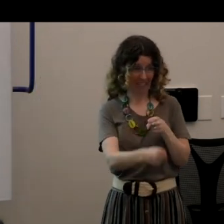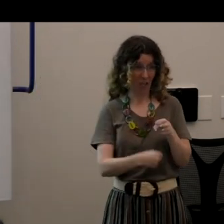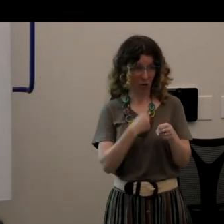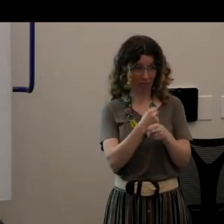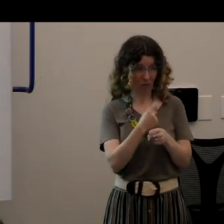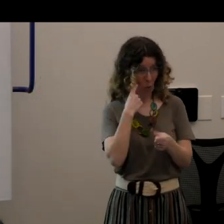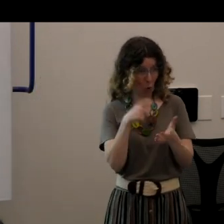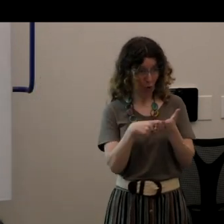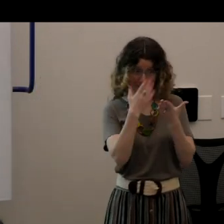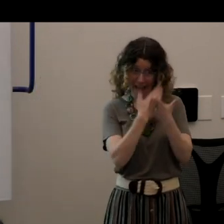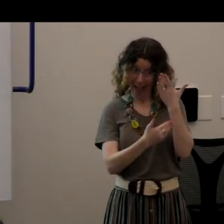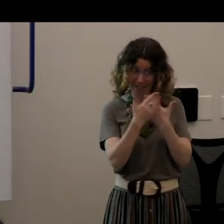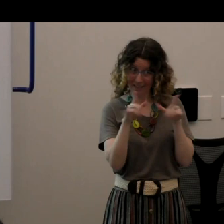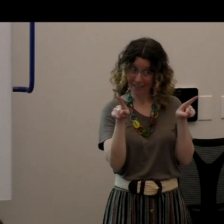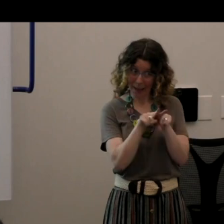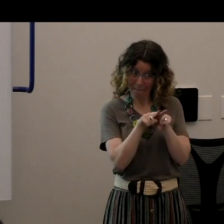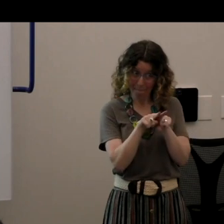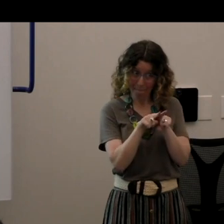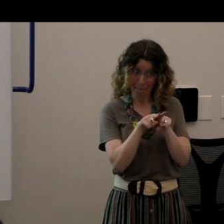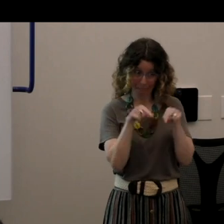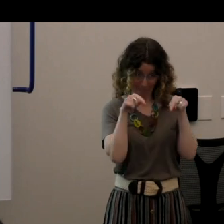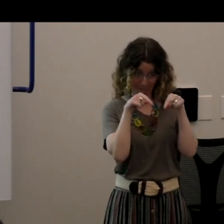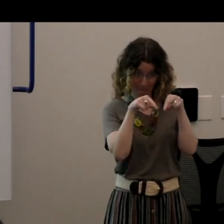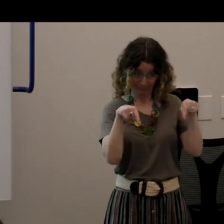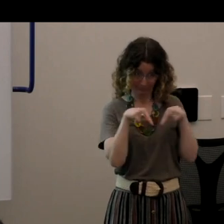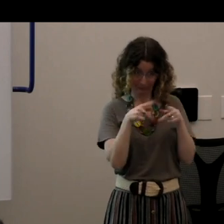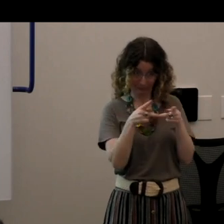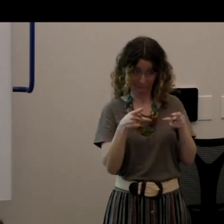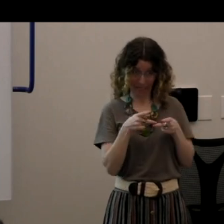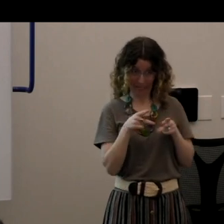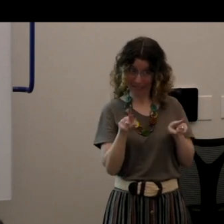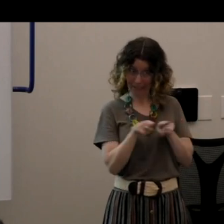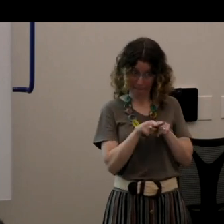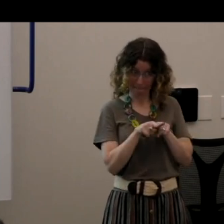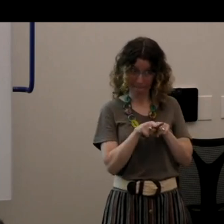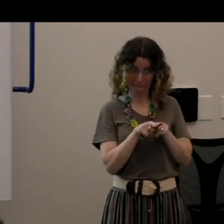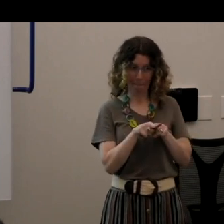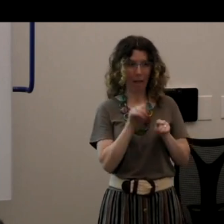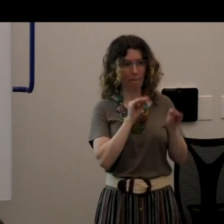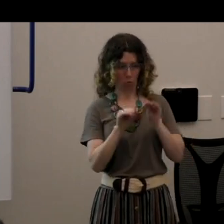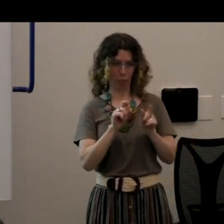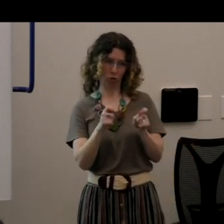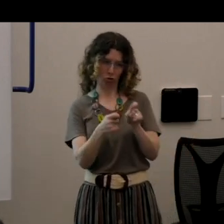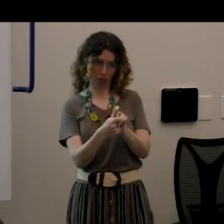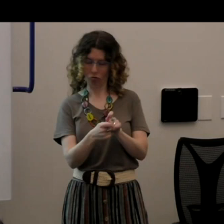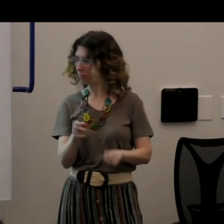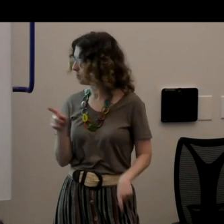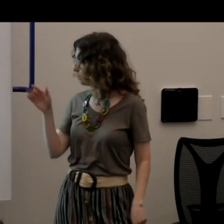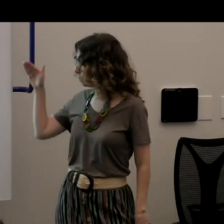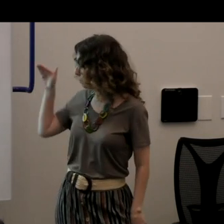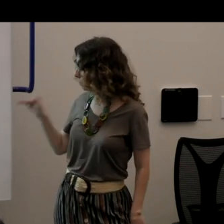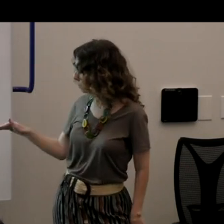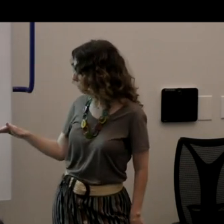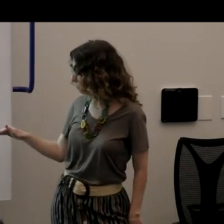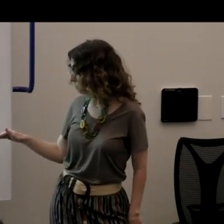and then year, the dominant hand goes around like the globe. So if they're in the same location and